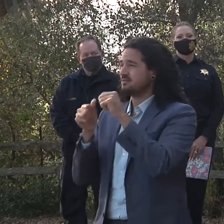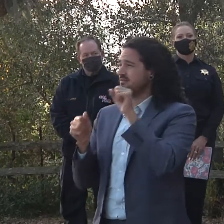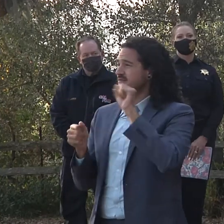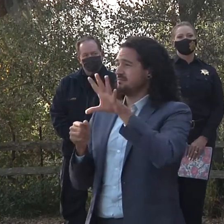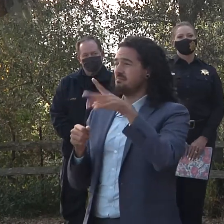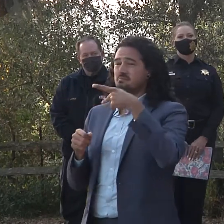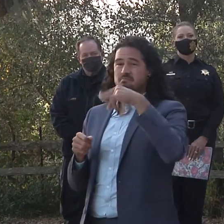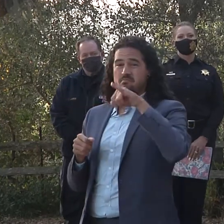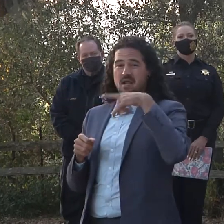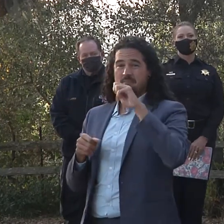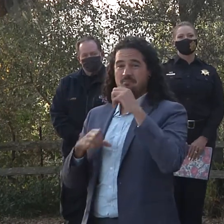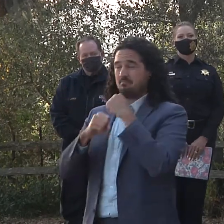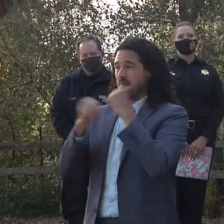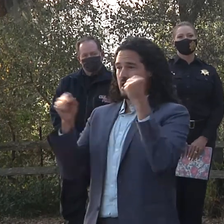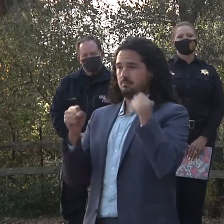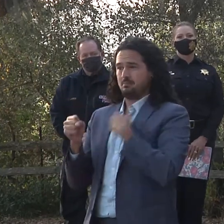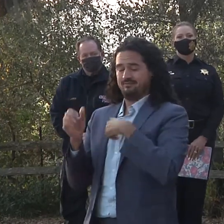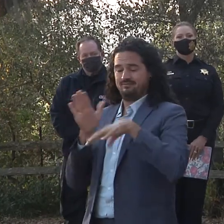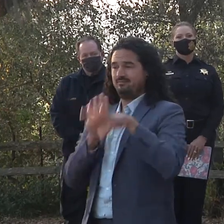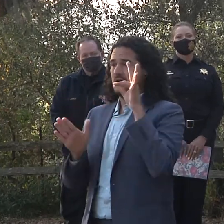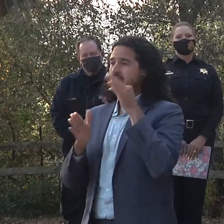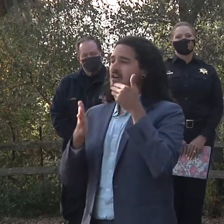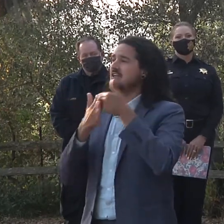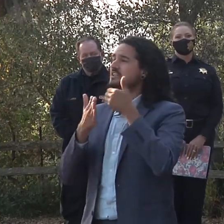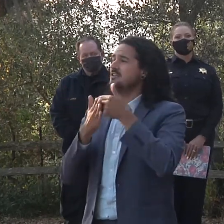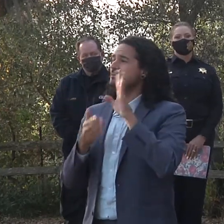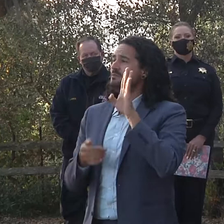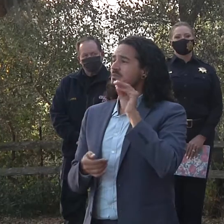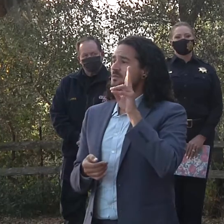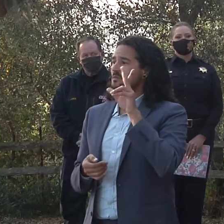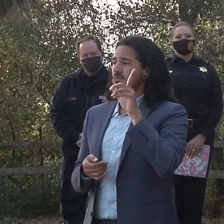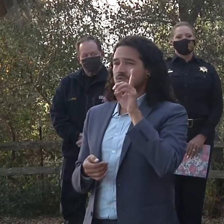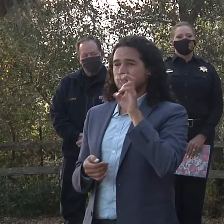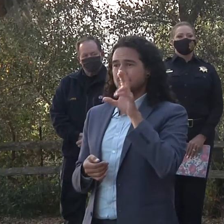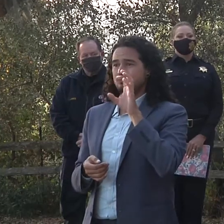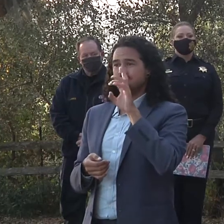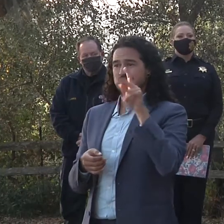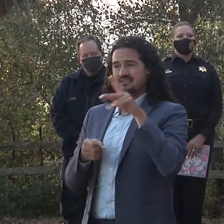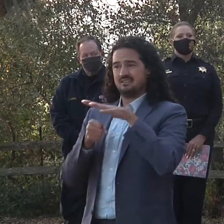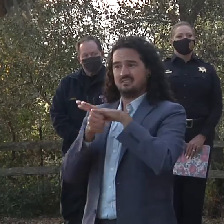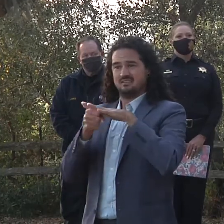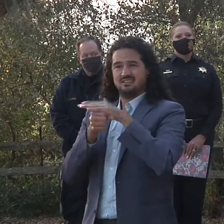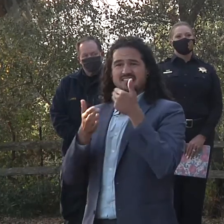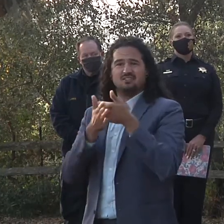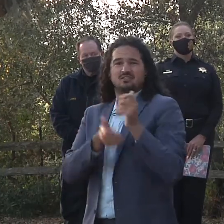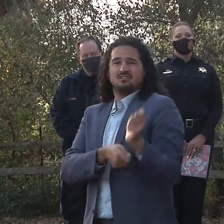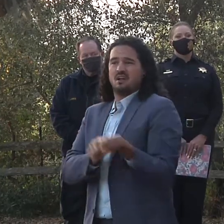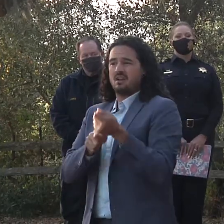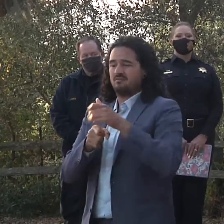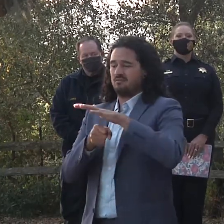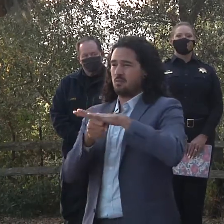in the Boulder Creek area near the golf course in the 100 block of Lake Drive. And so